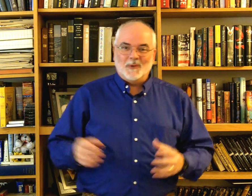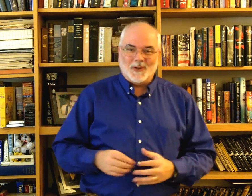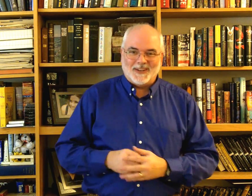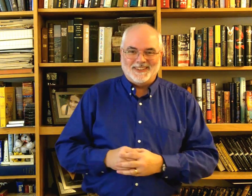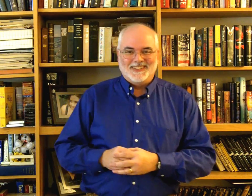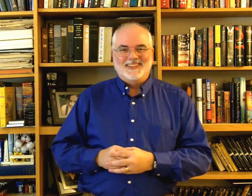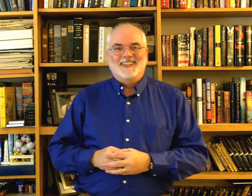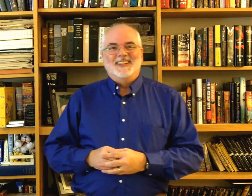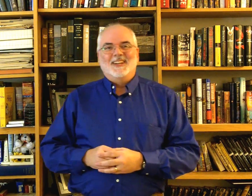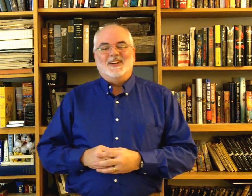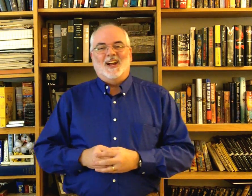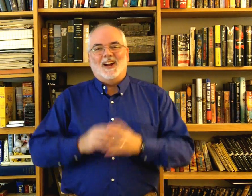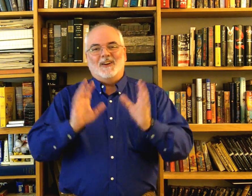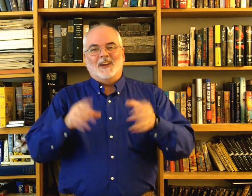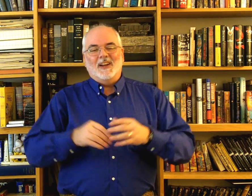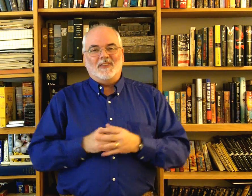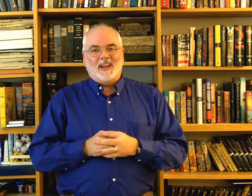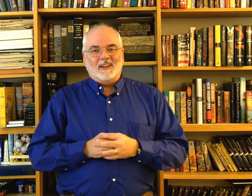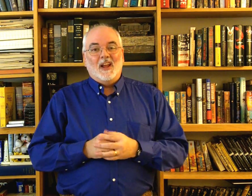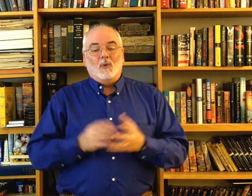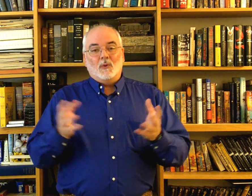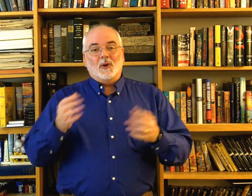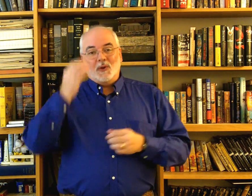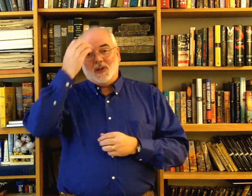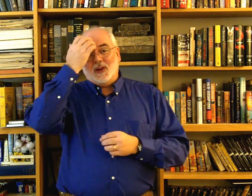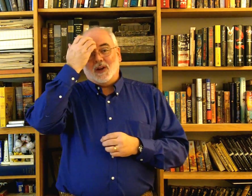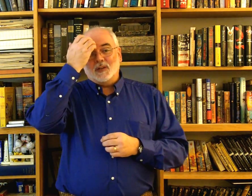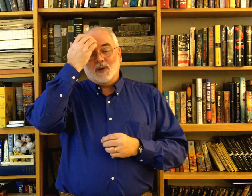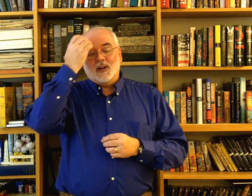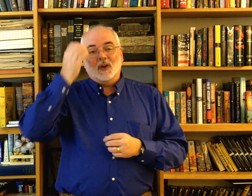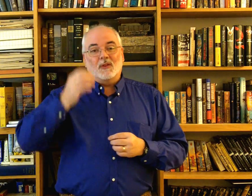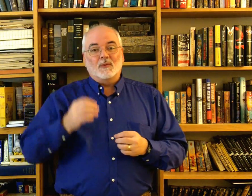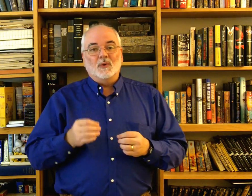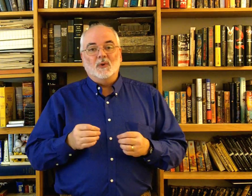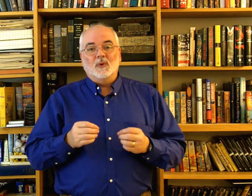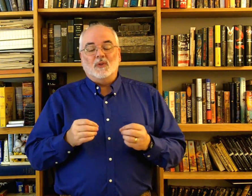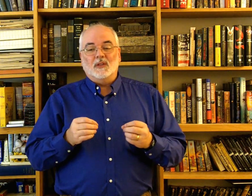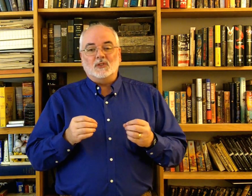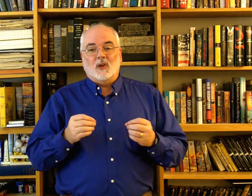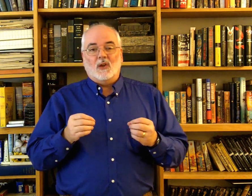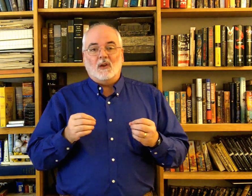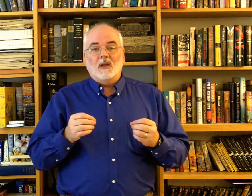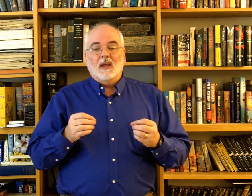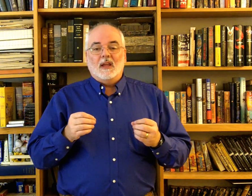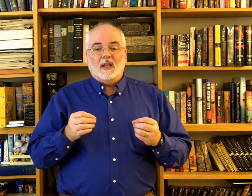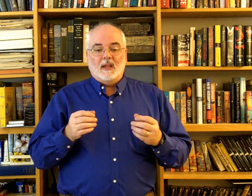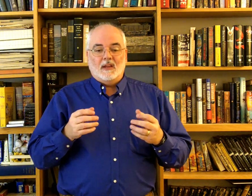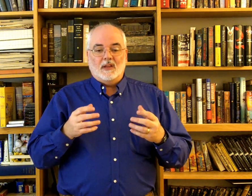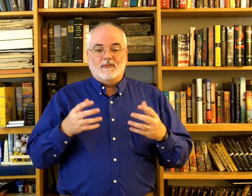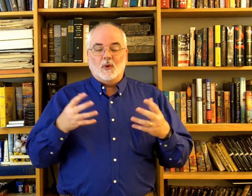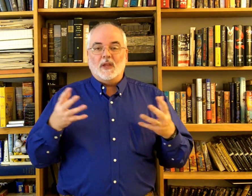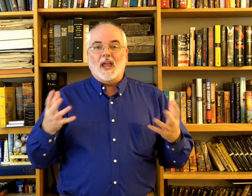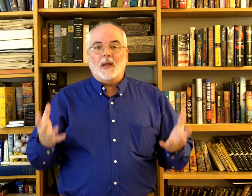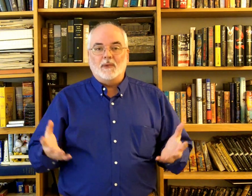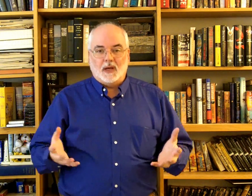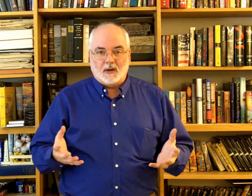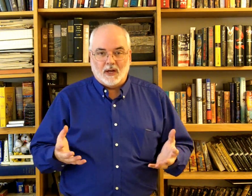important. All right, enough of that. What we're going to do here is we're going to go through the song in the vocabulary of